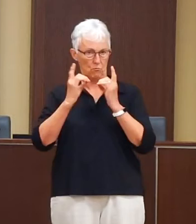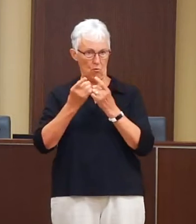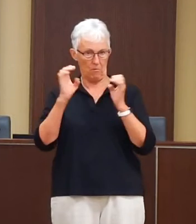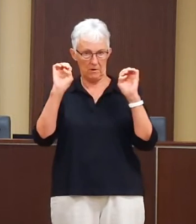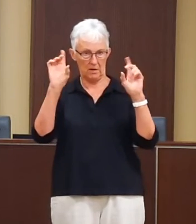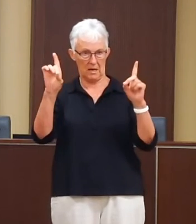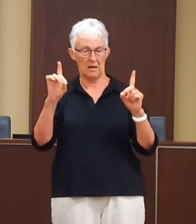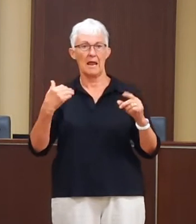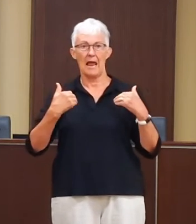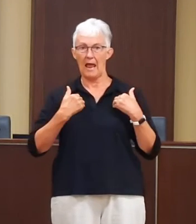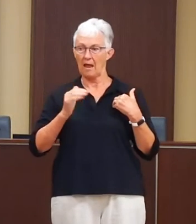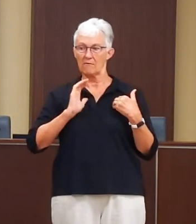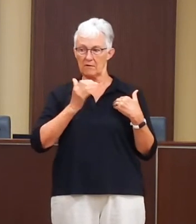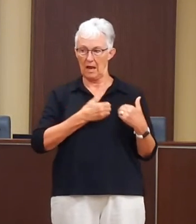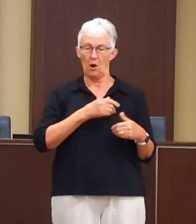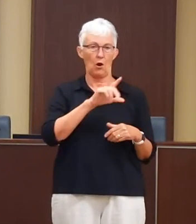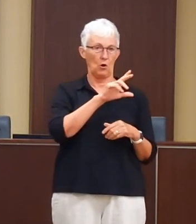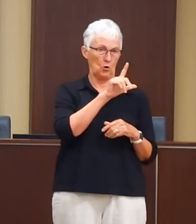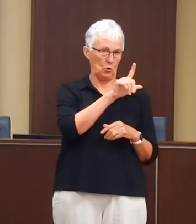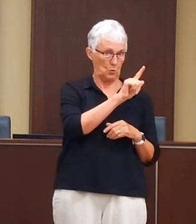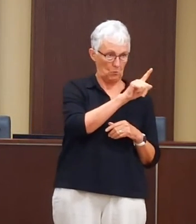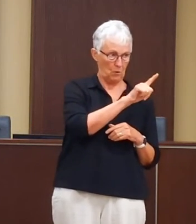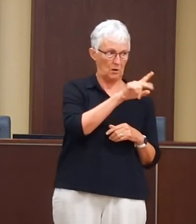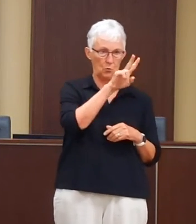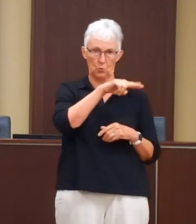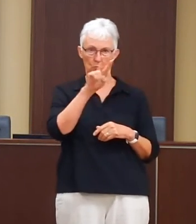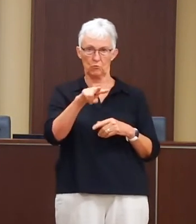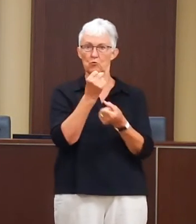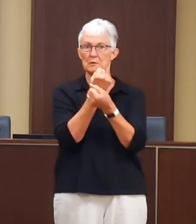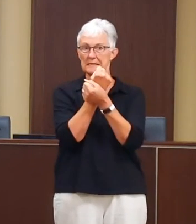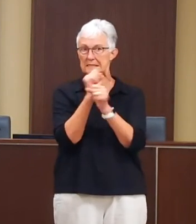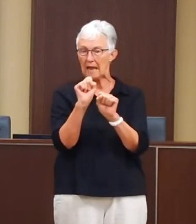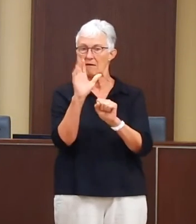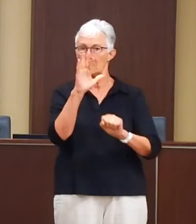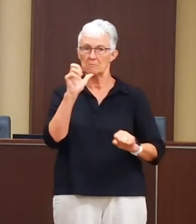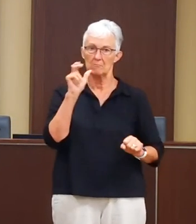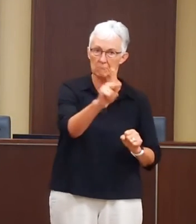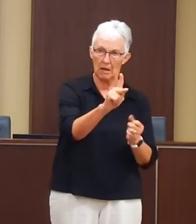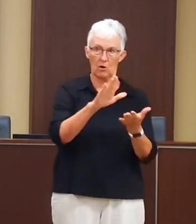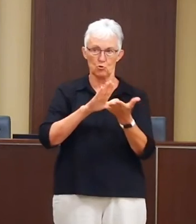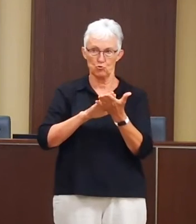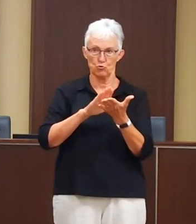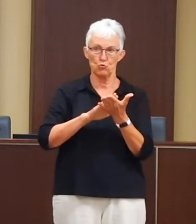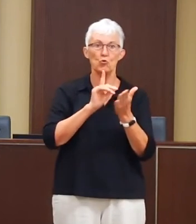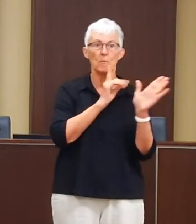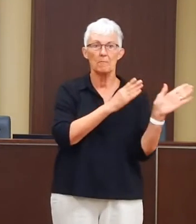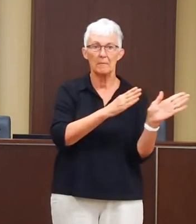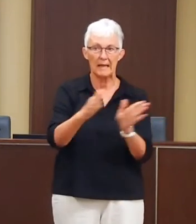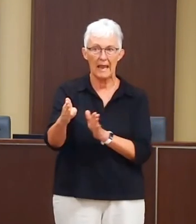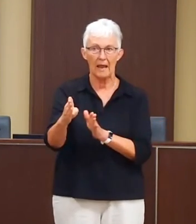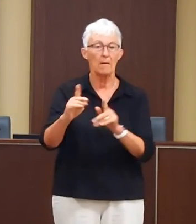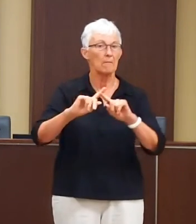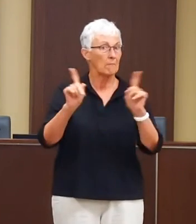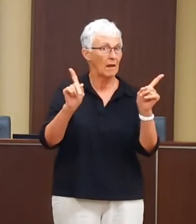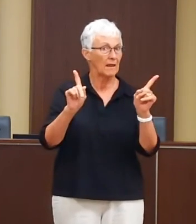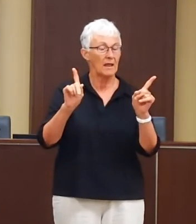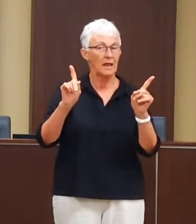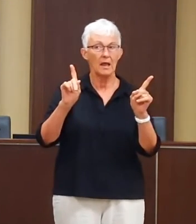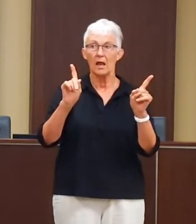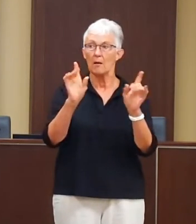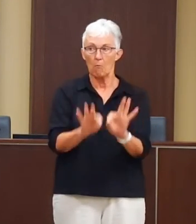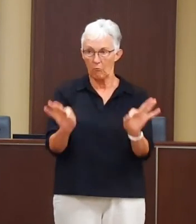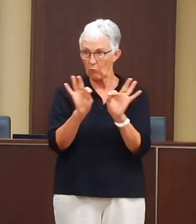2021-22 Safe Return to School Plan. I want to be really clear, this is a proposed plan. It is in